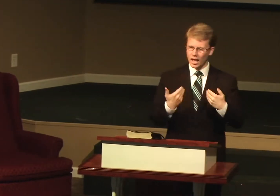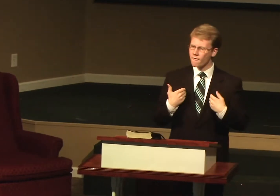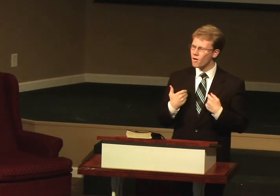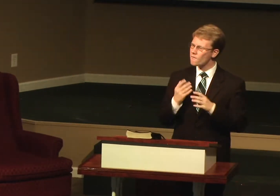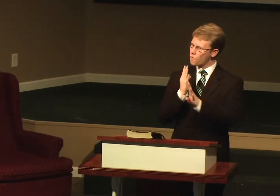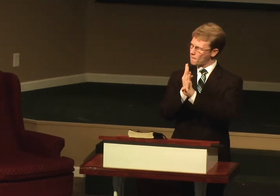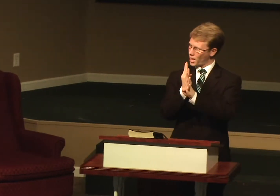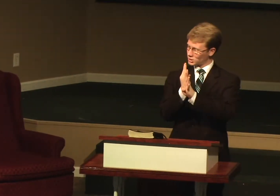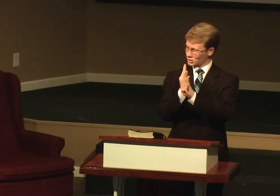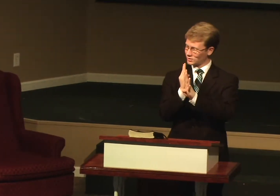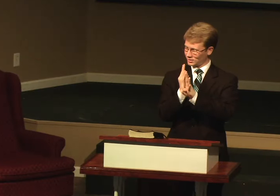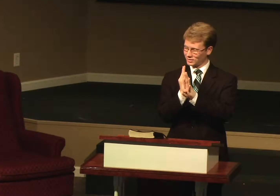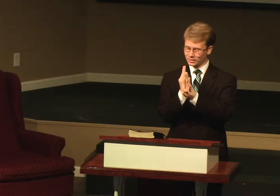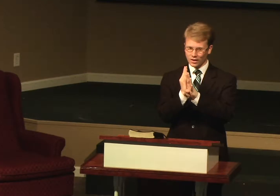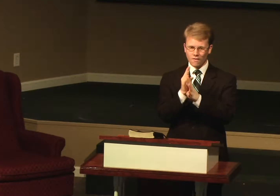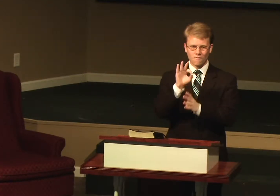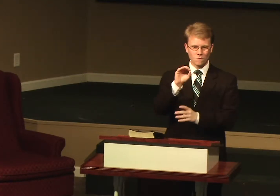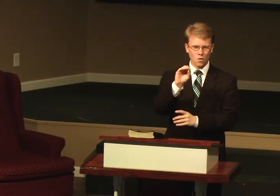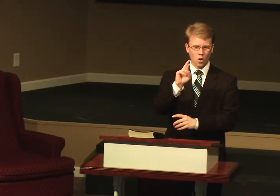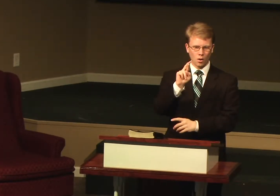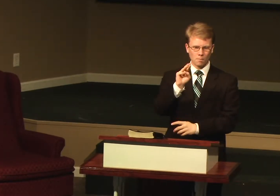it comes time for class,